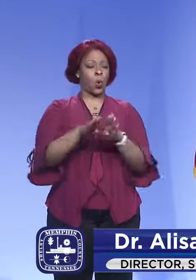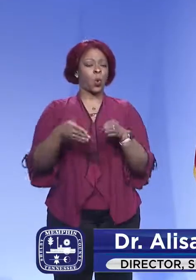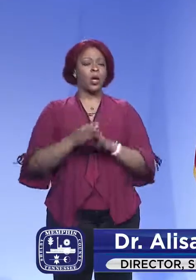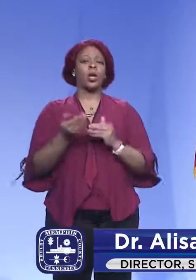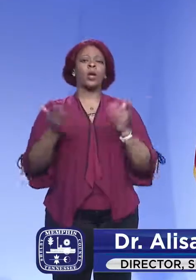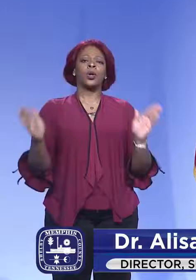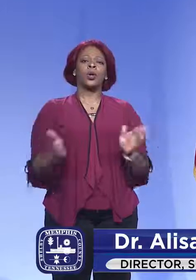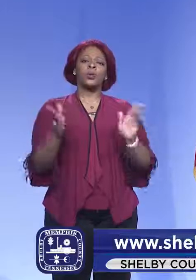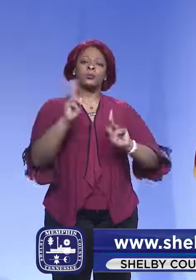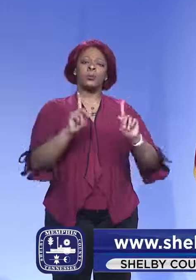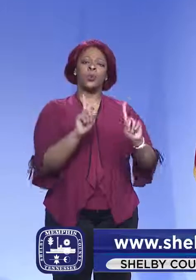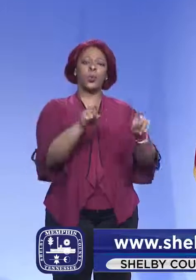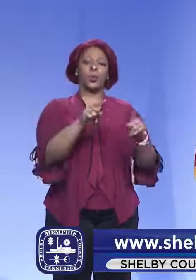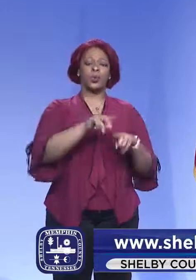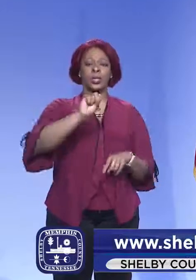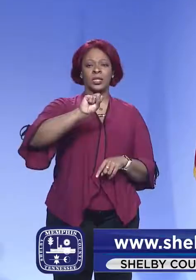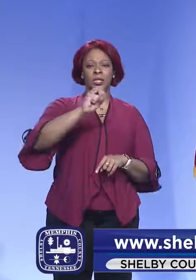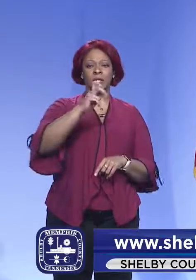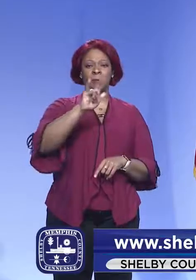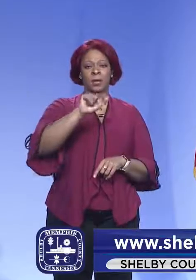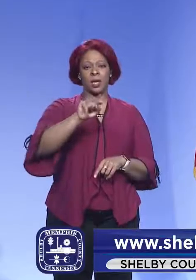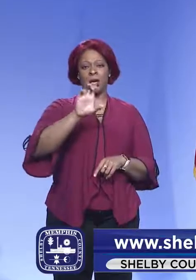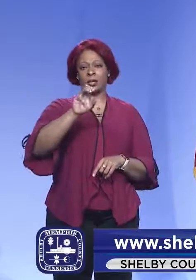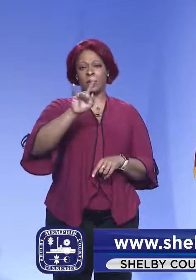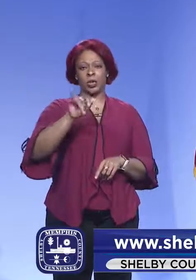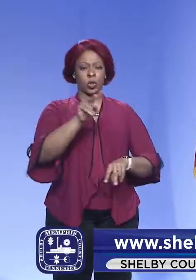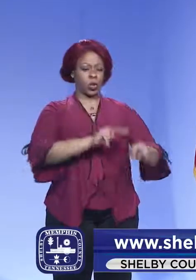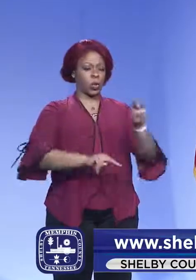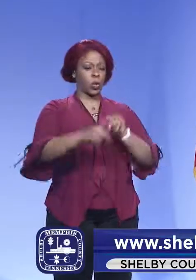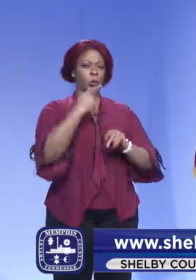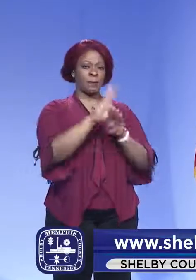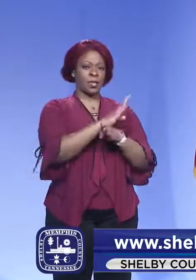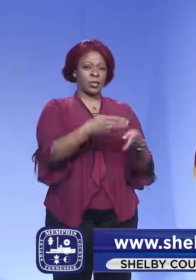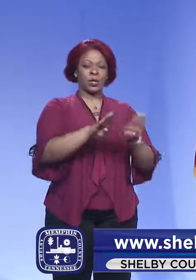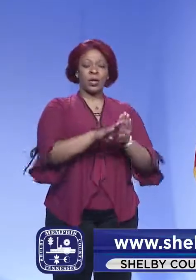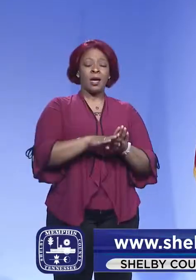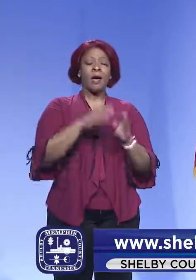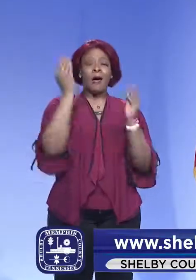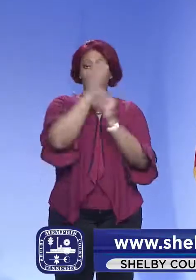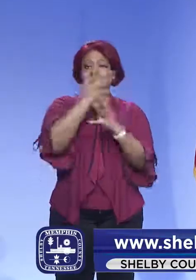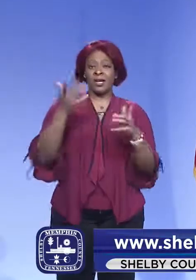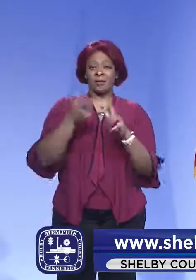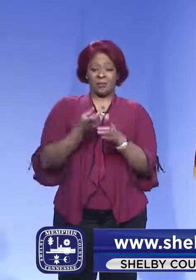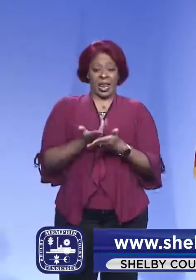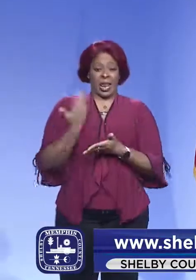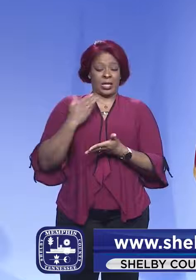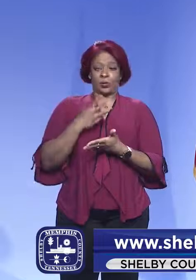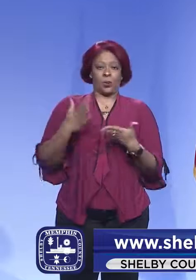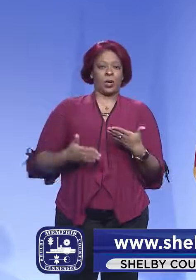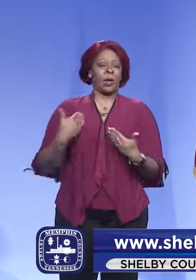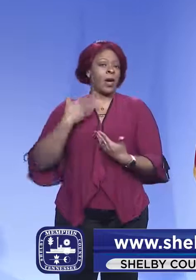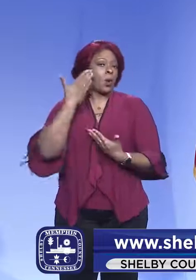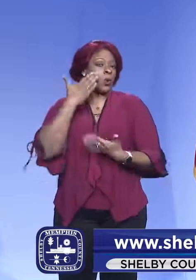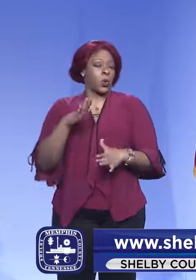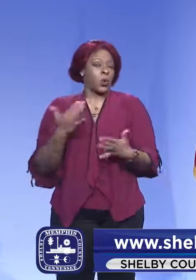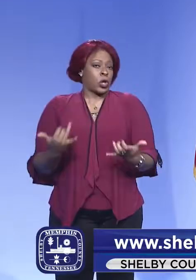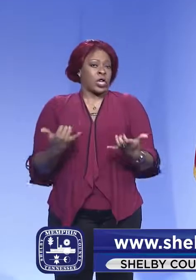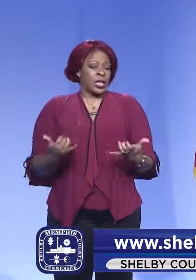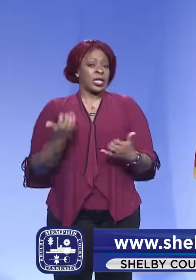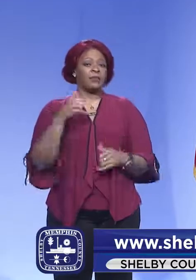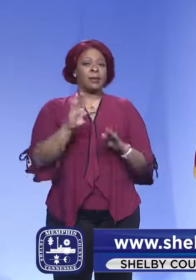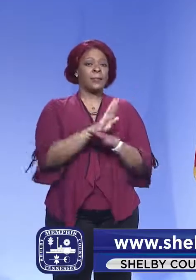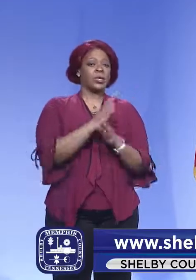encourage people to go to that site and look. I actually do not have an update from this past weekend, so I'm not aware at the moment of